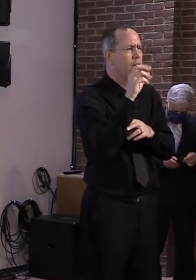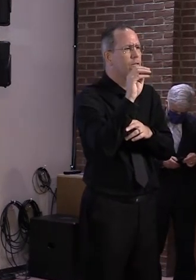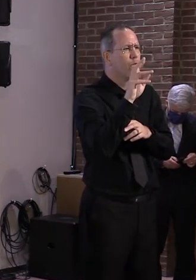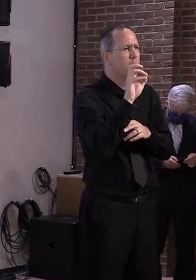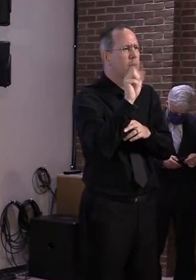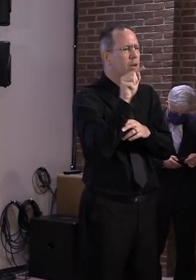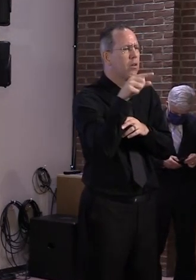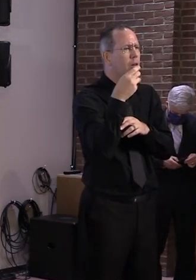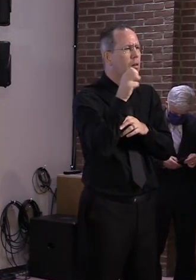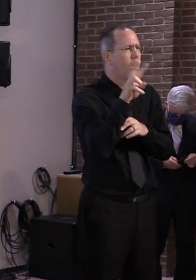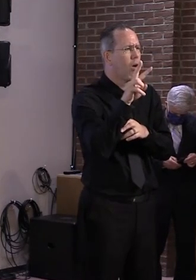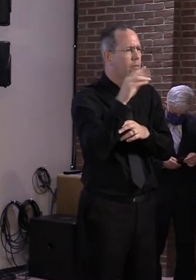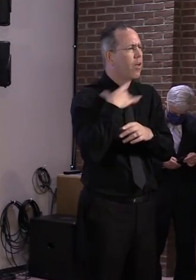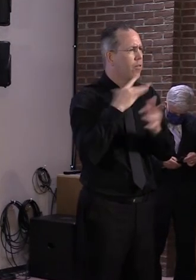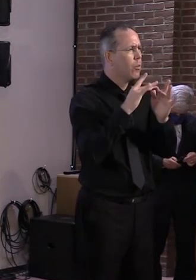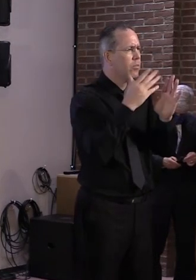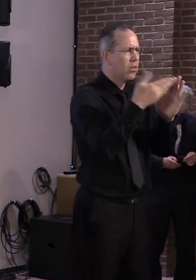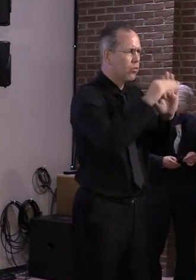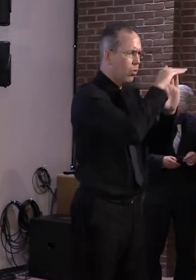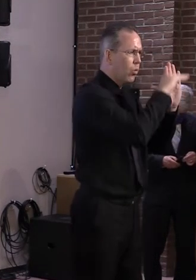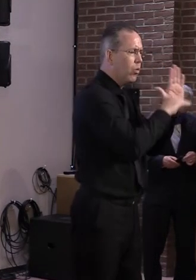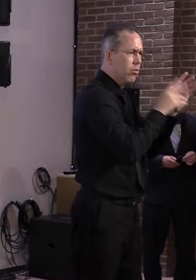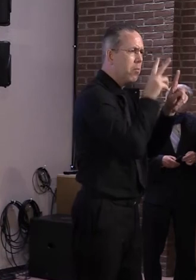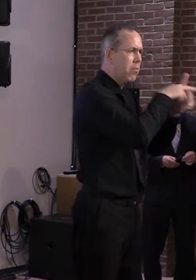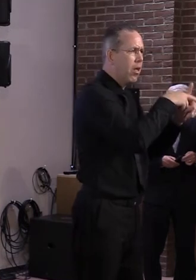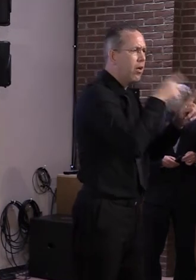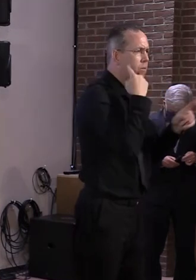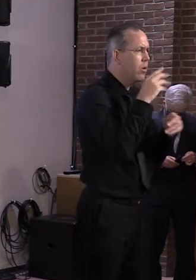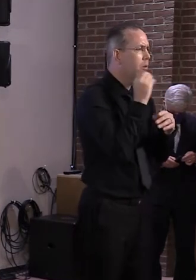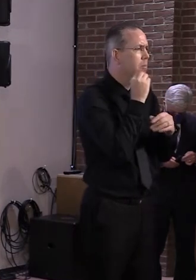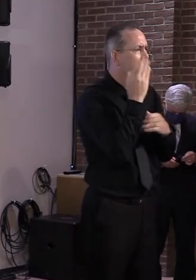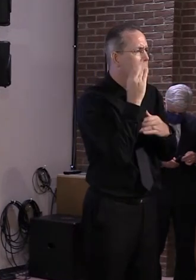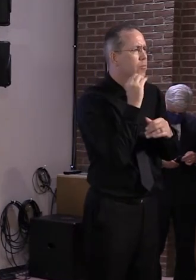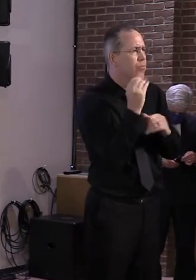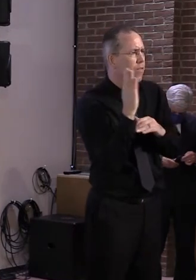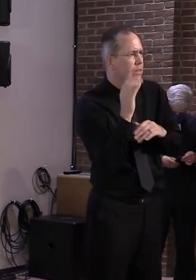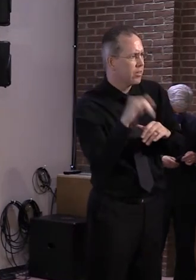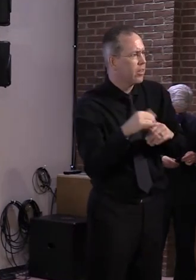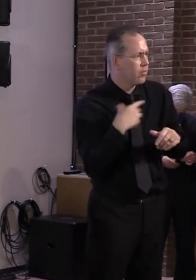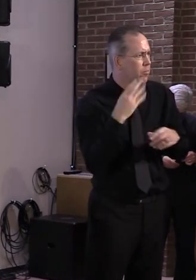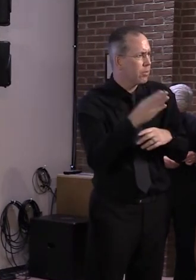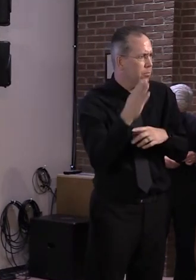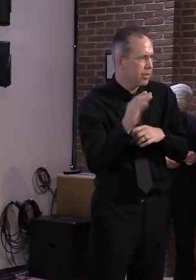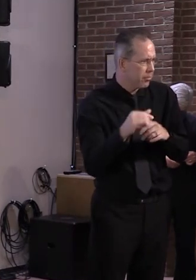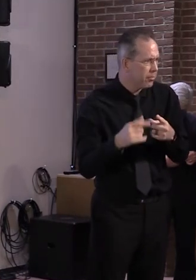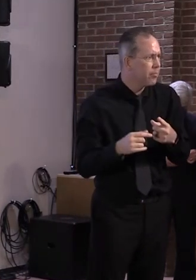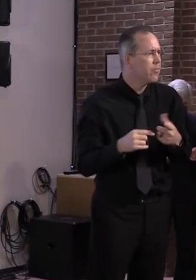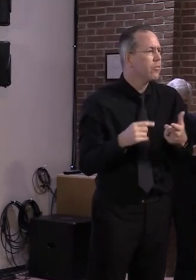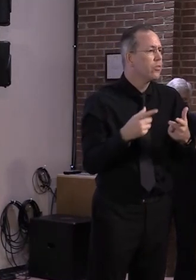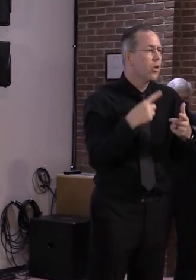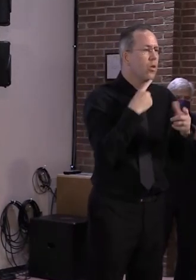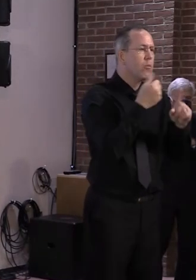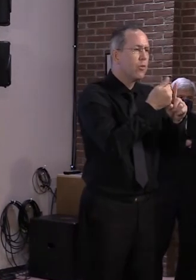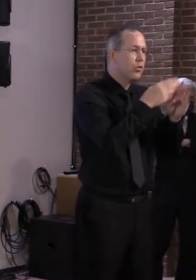them other tips as well, and to keep their guests safe and keep themselves safe as well.